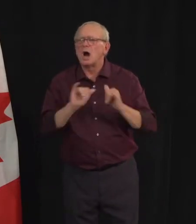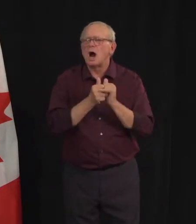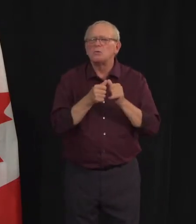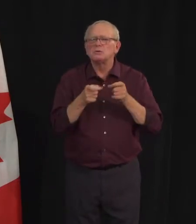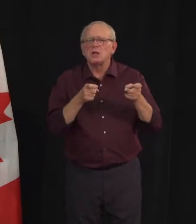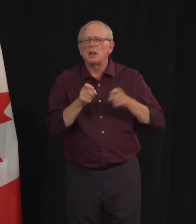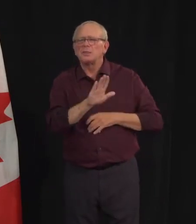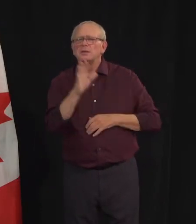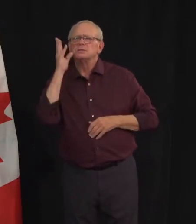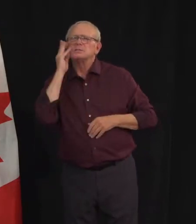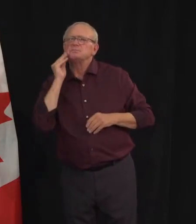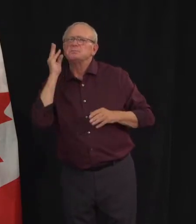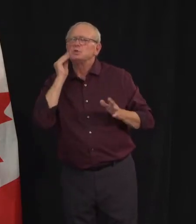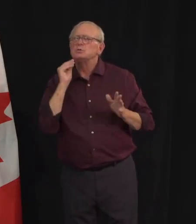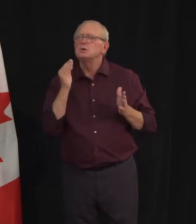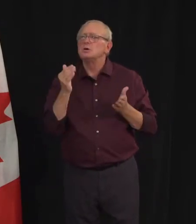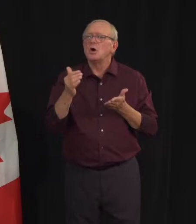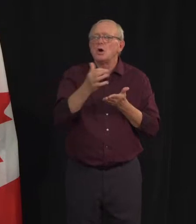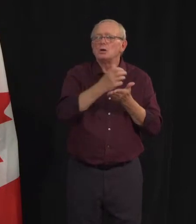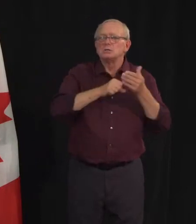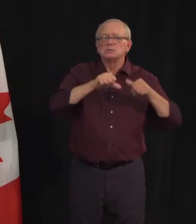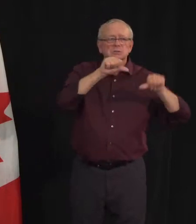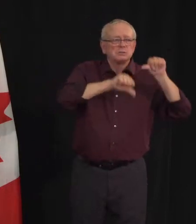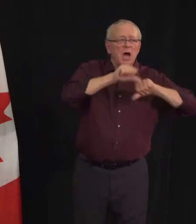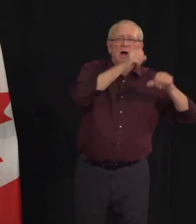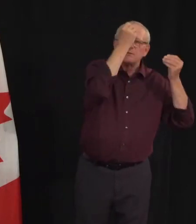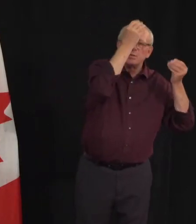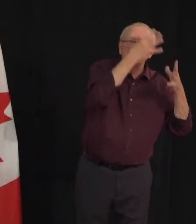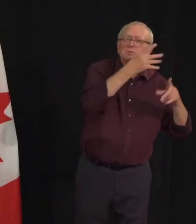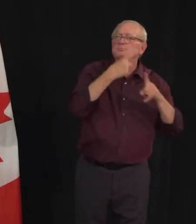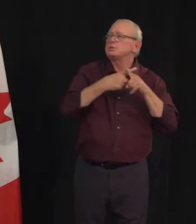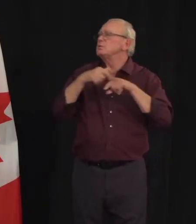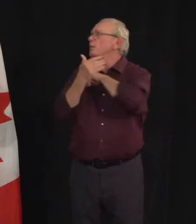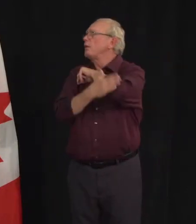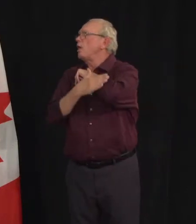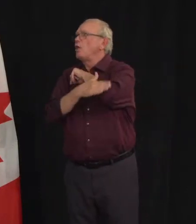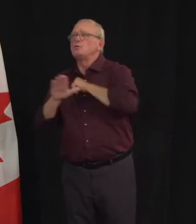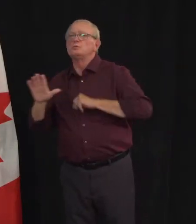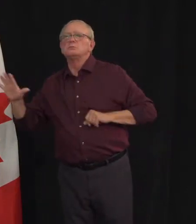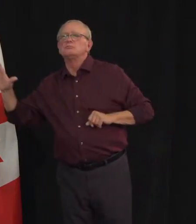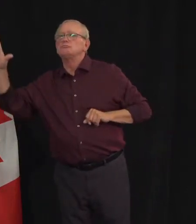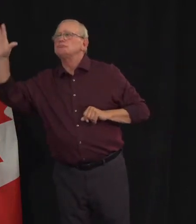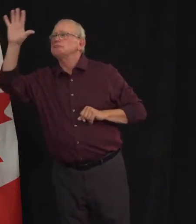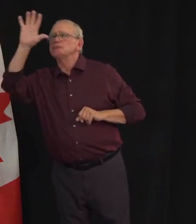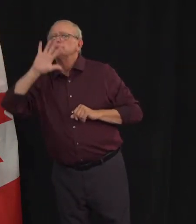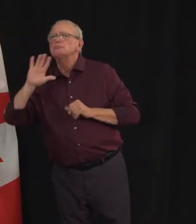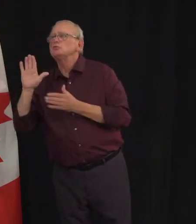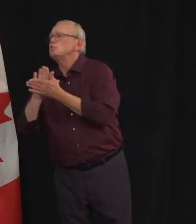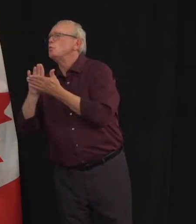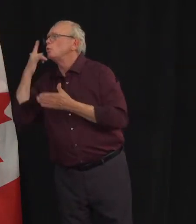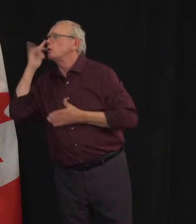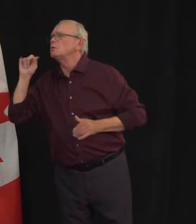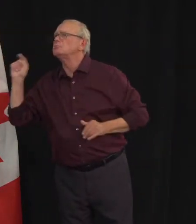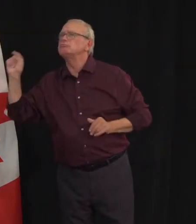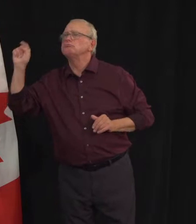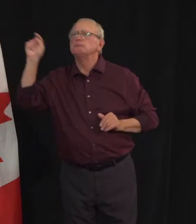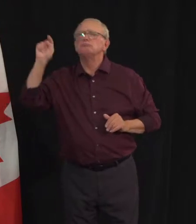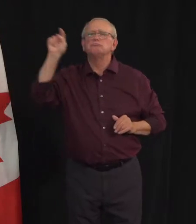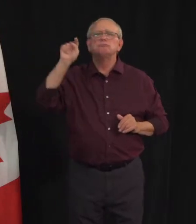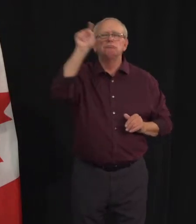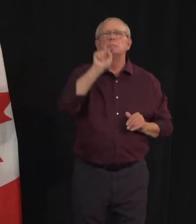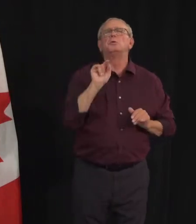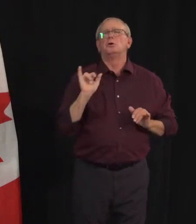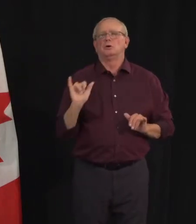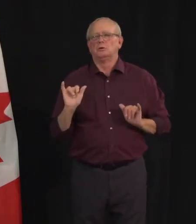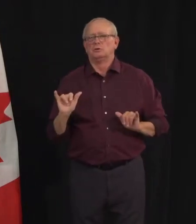virus. Some may wonder why we would reopen schools at all during a pandemic. My answer is that we